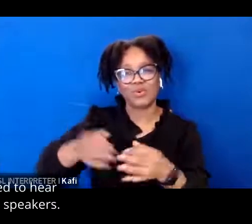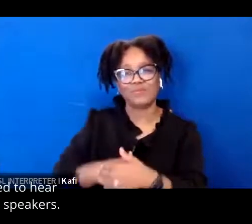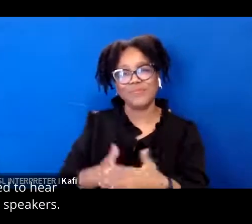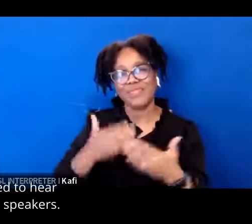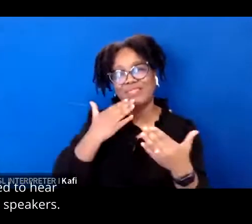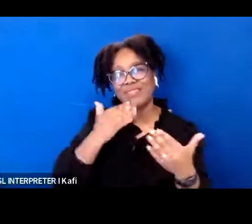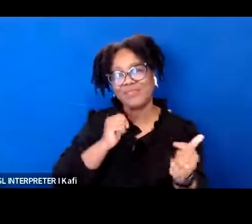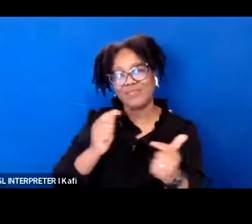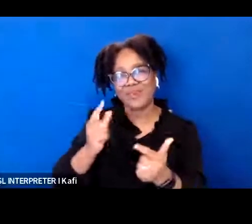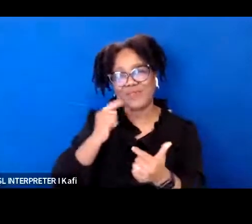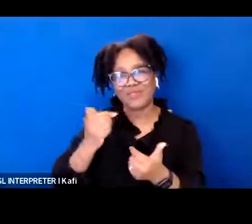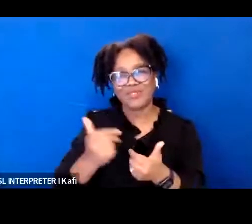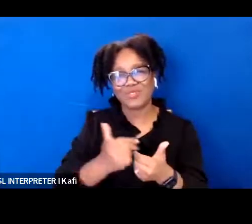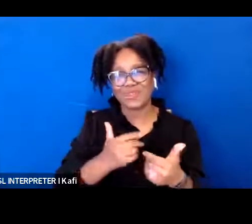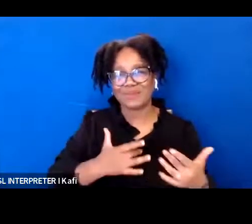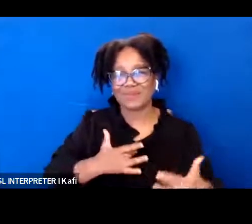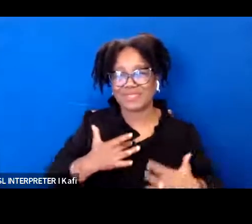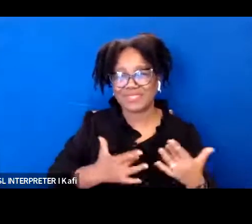rest of the speakers